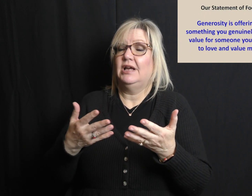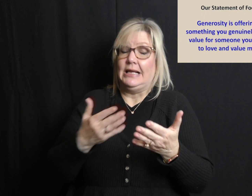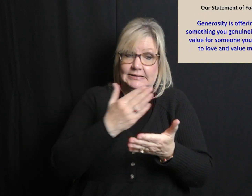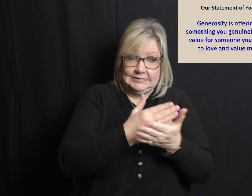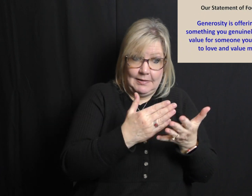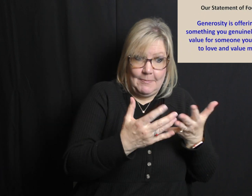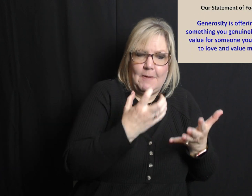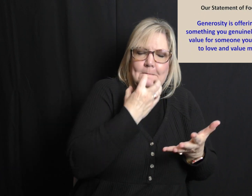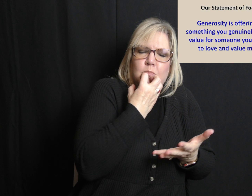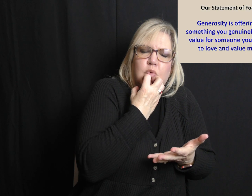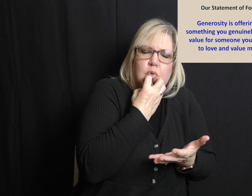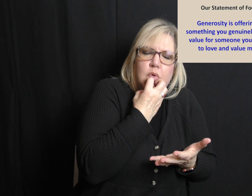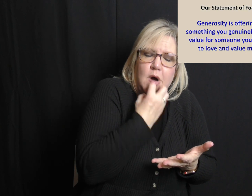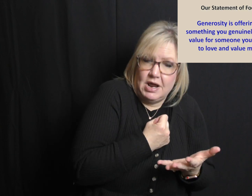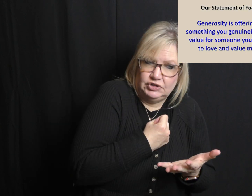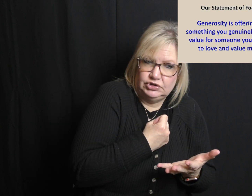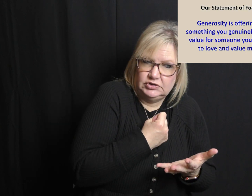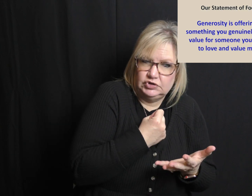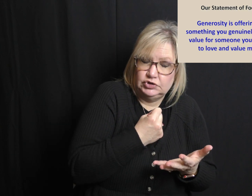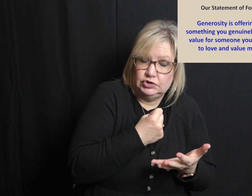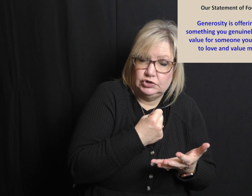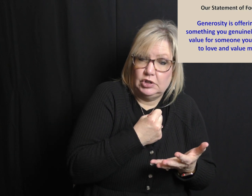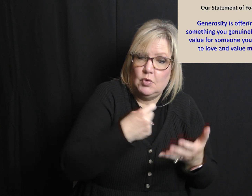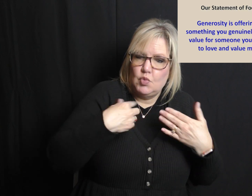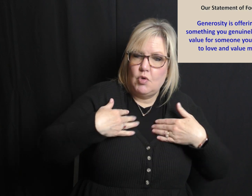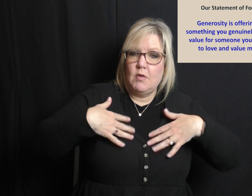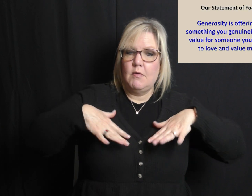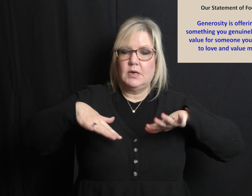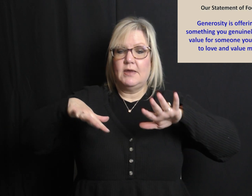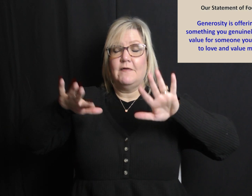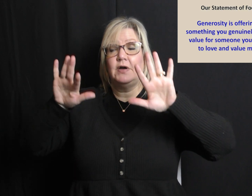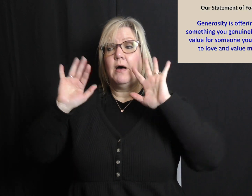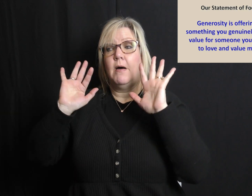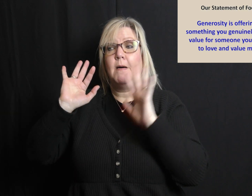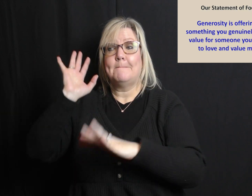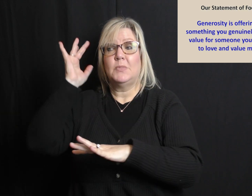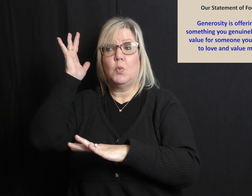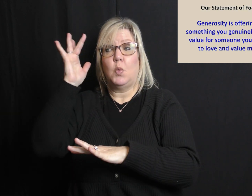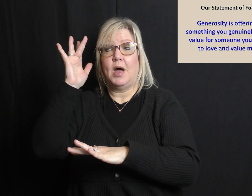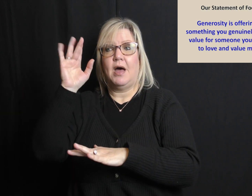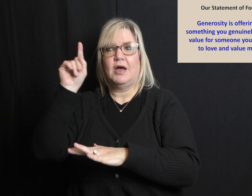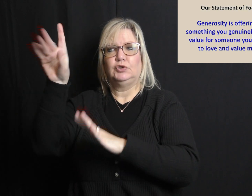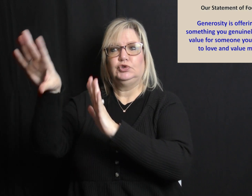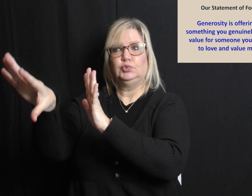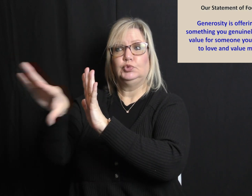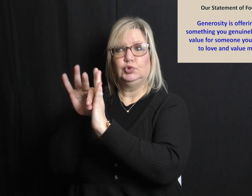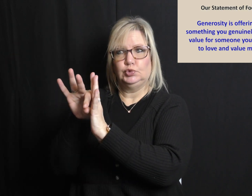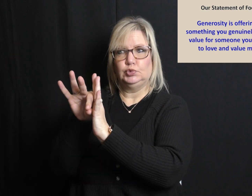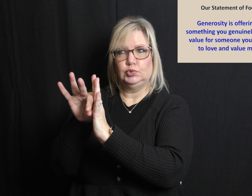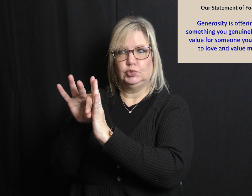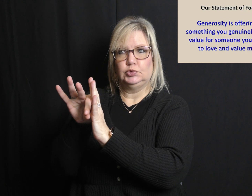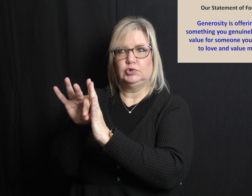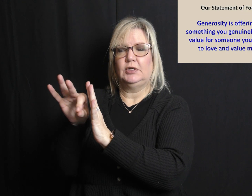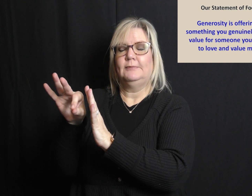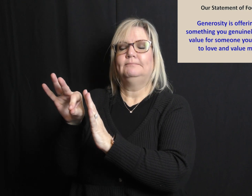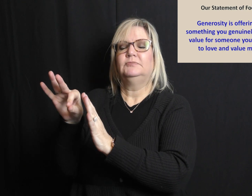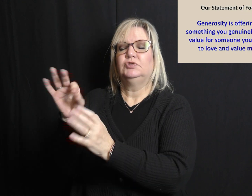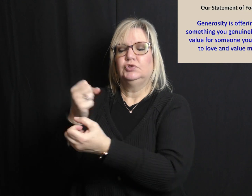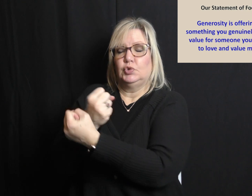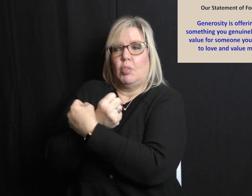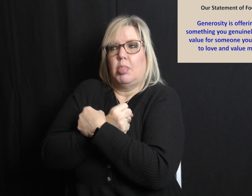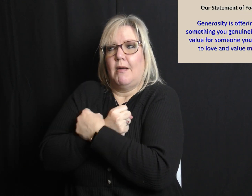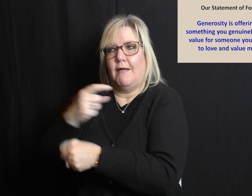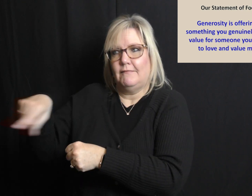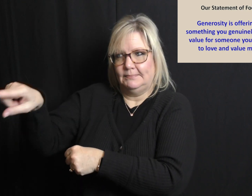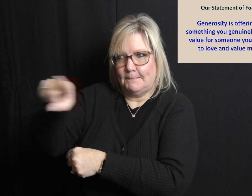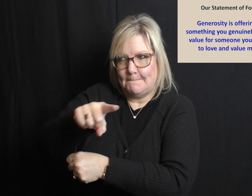for someone you choose to love and value more. In